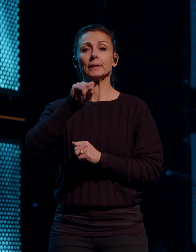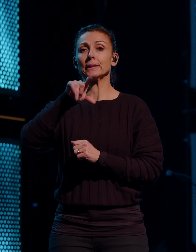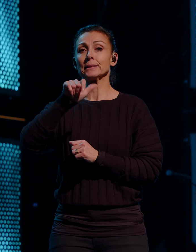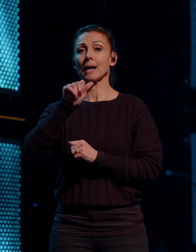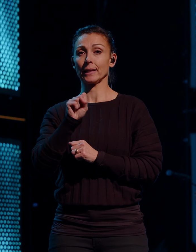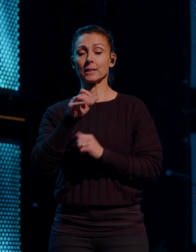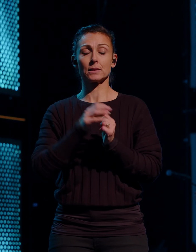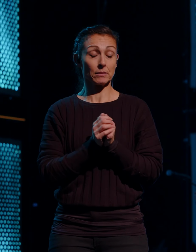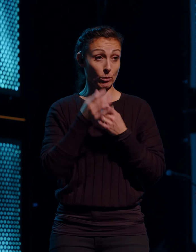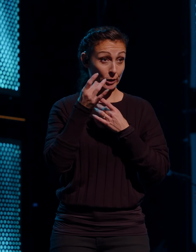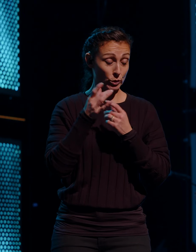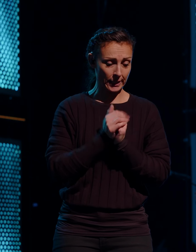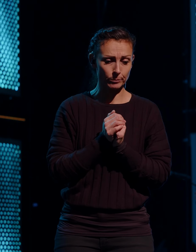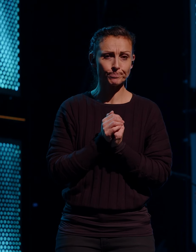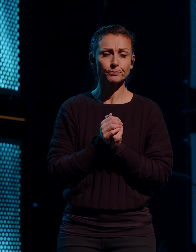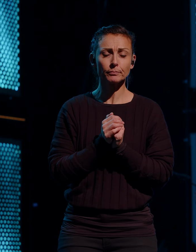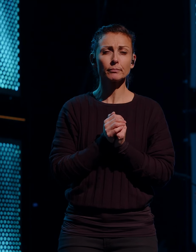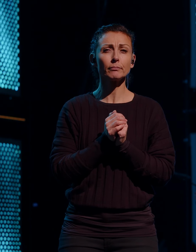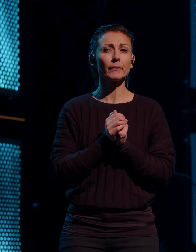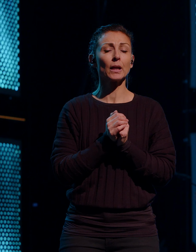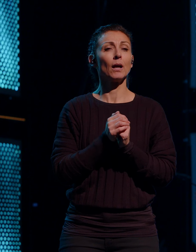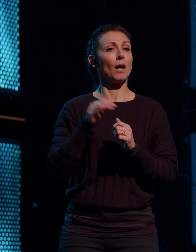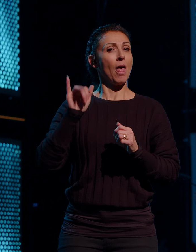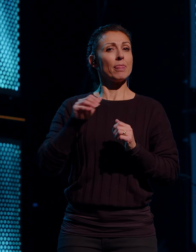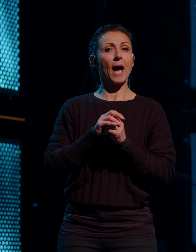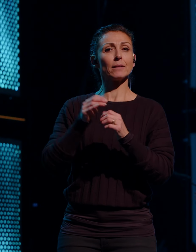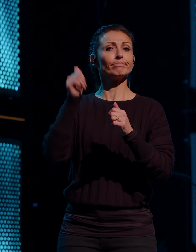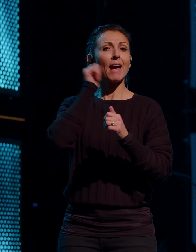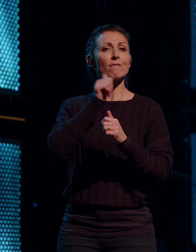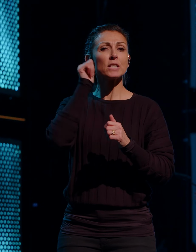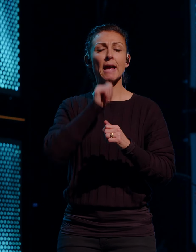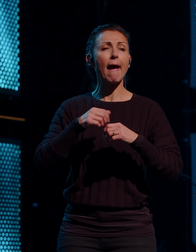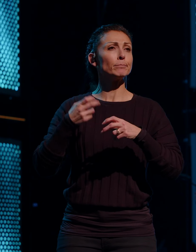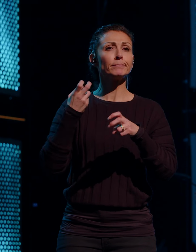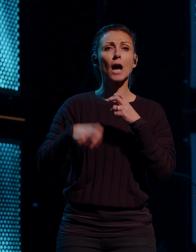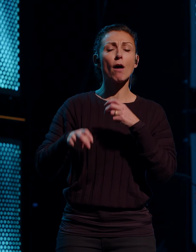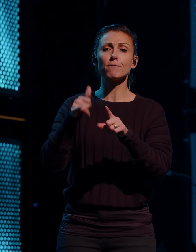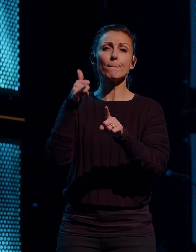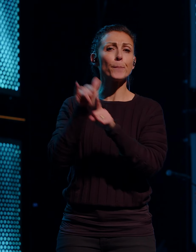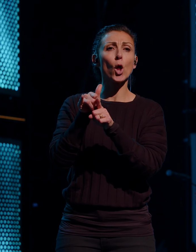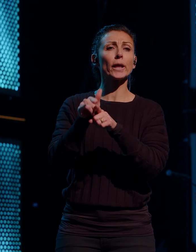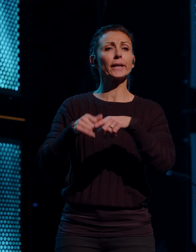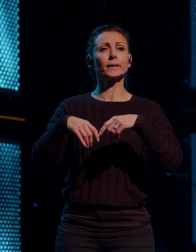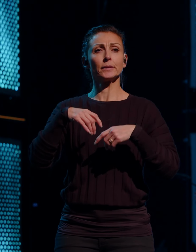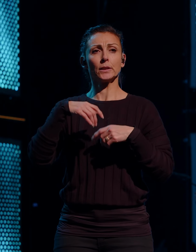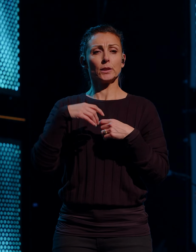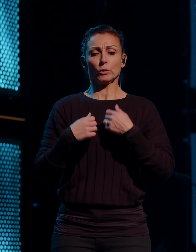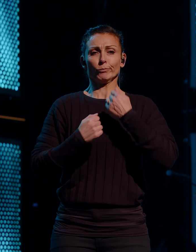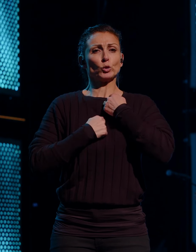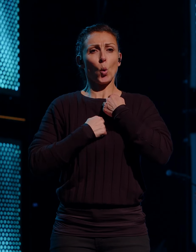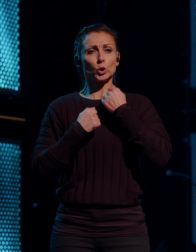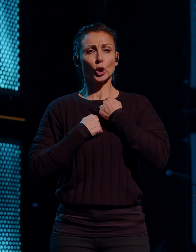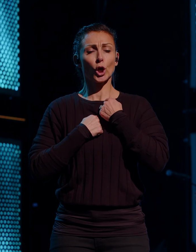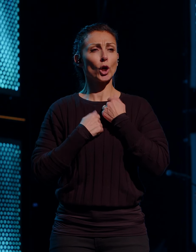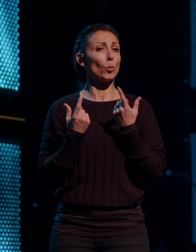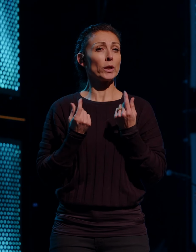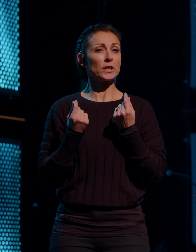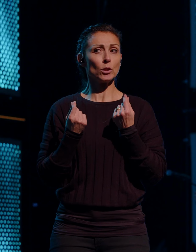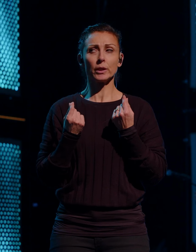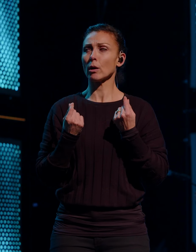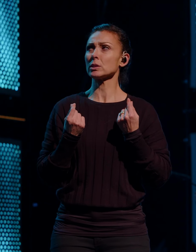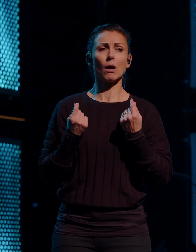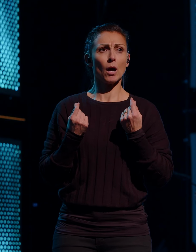Paul is not the one who comes to him, but this blue-collar, tough bully who doesn't even care comes running towards Paul and